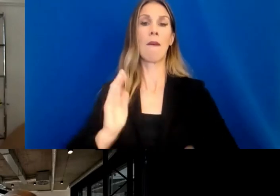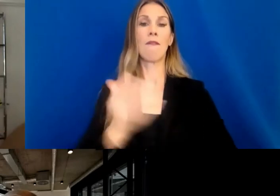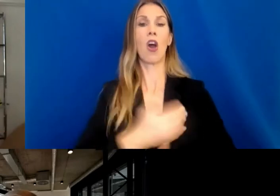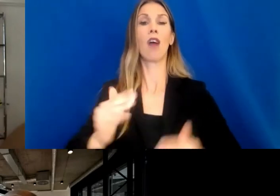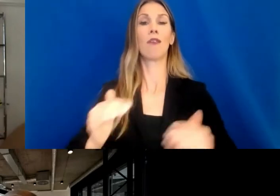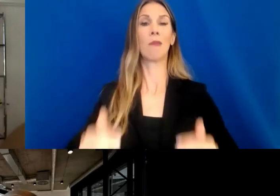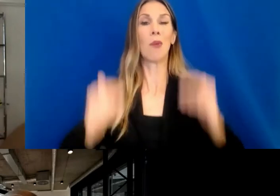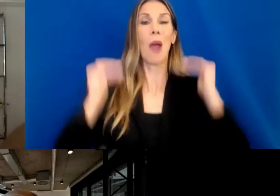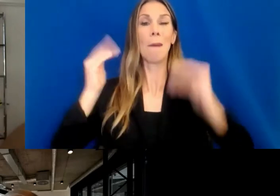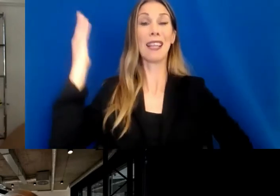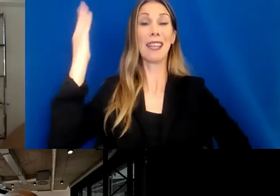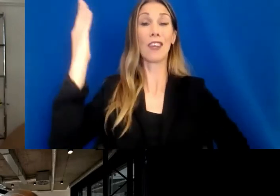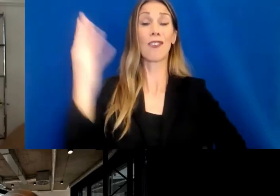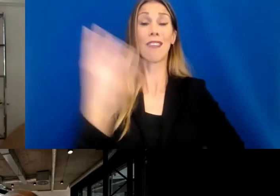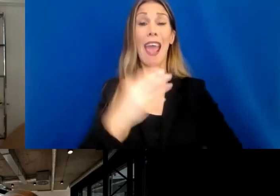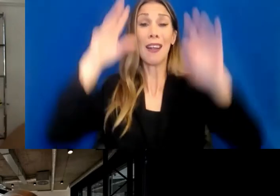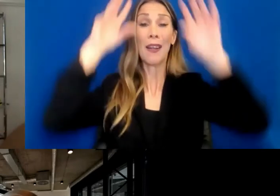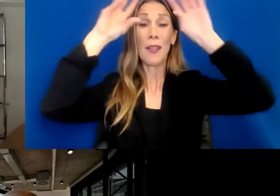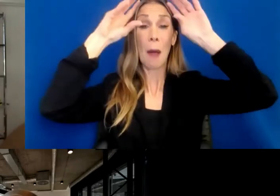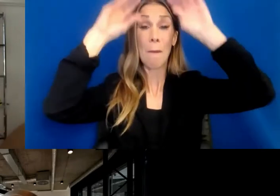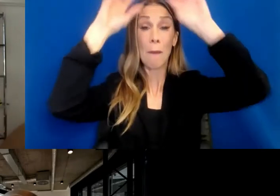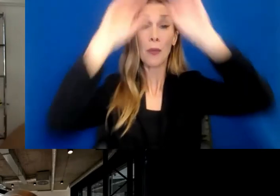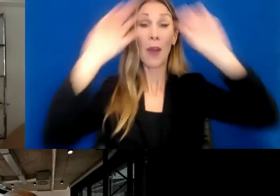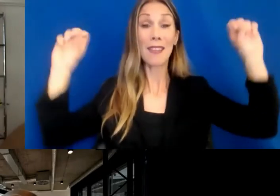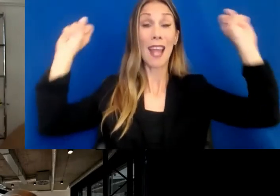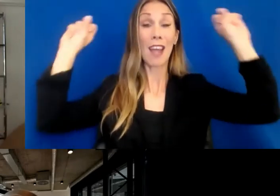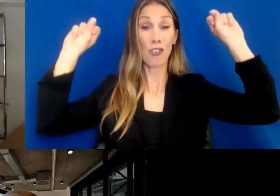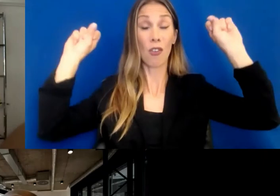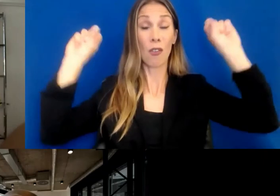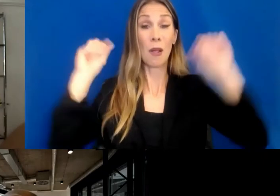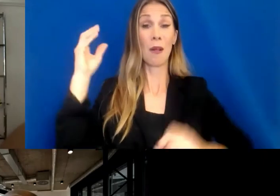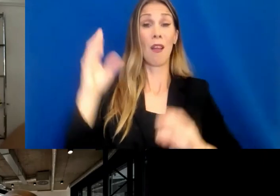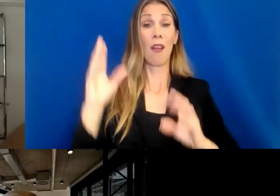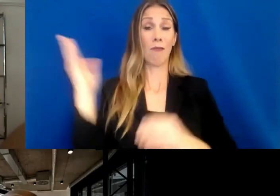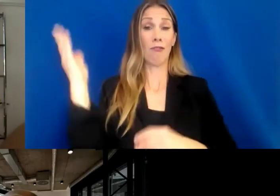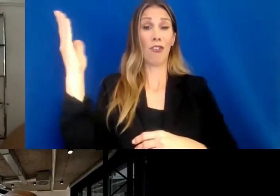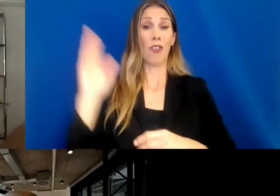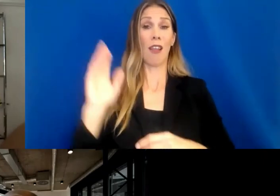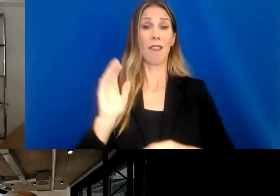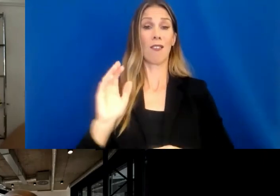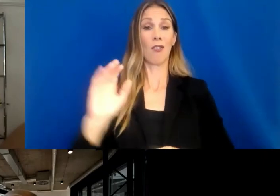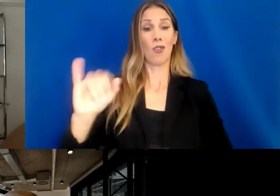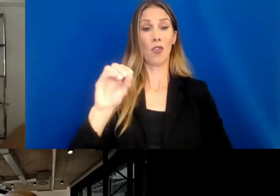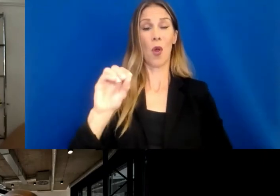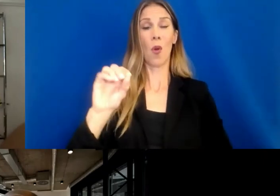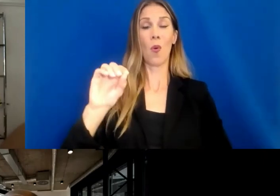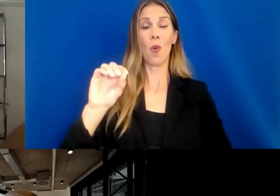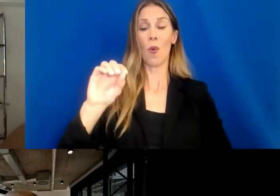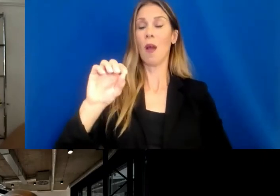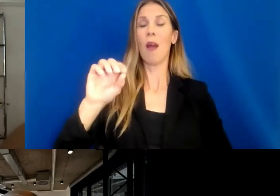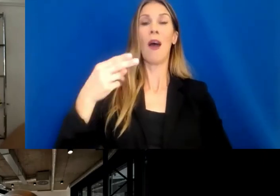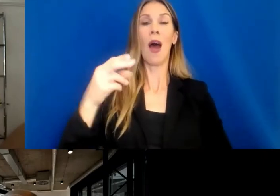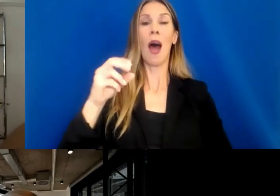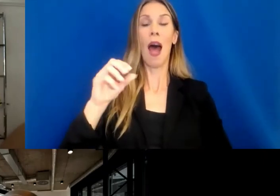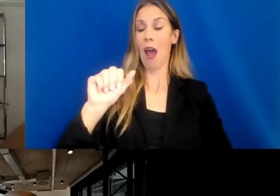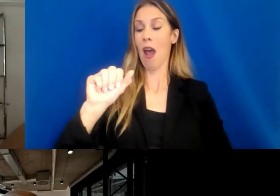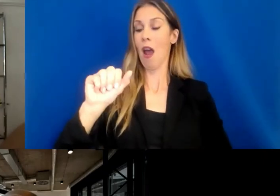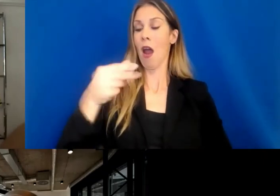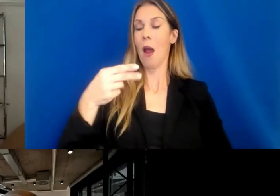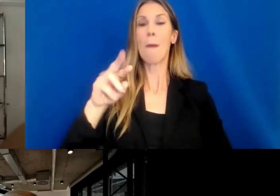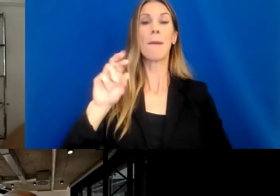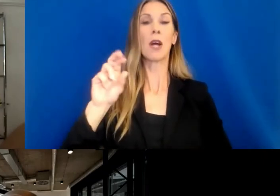presidential address that our president, Sean Harper, will be delivering. He will be delivering that on day 5 in